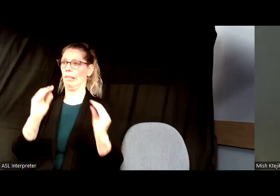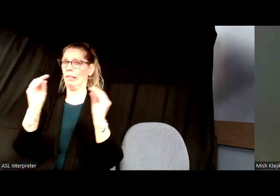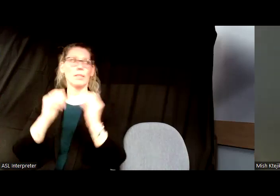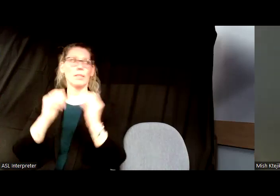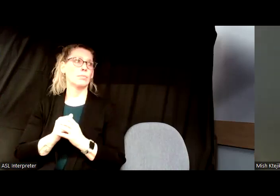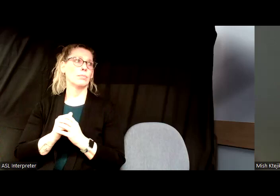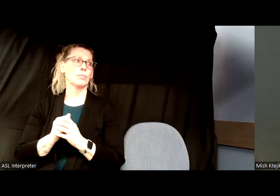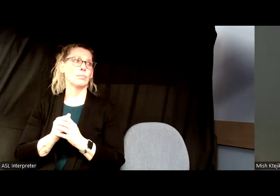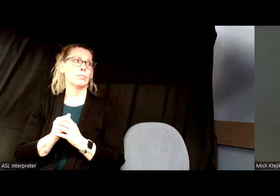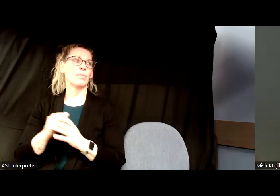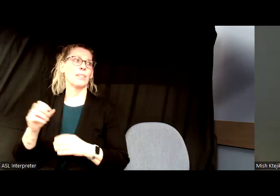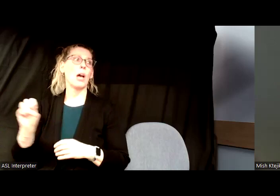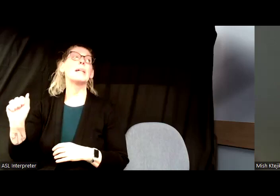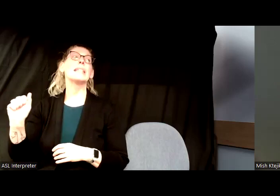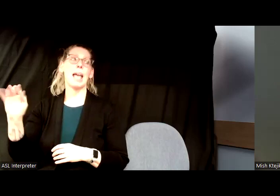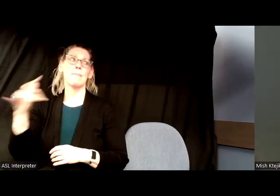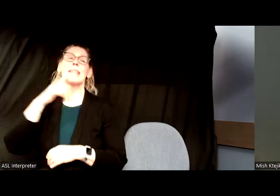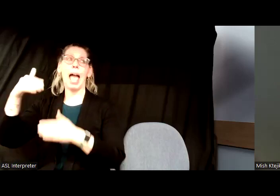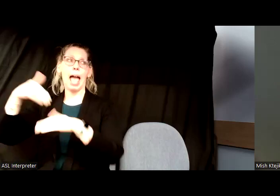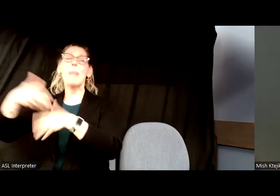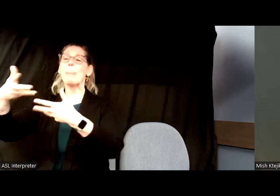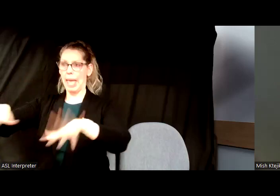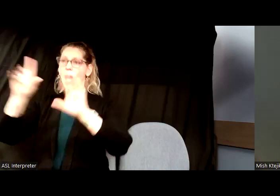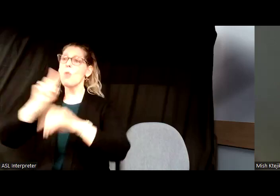Hold on, one moment. The interpreting process.